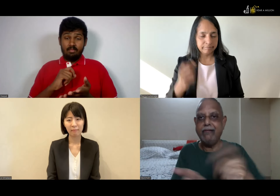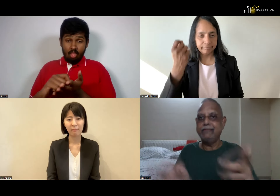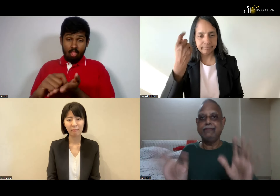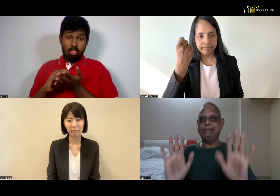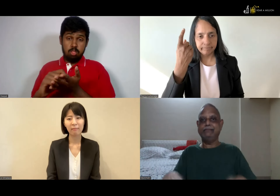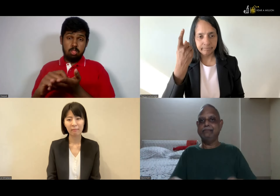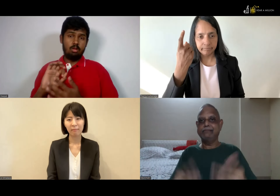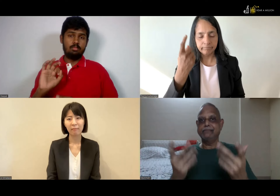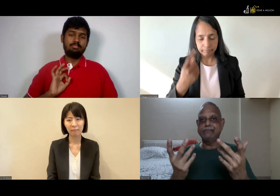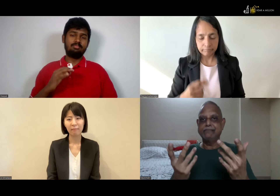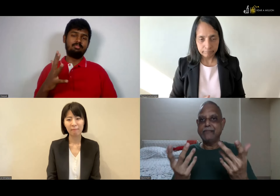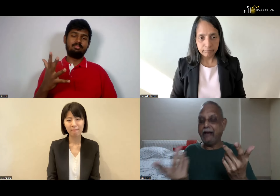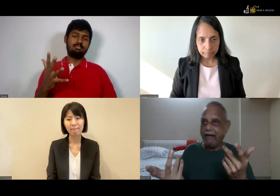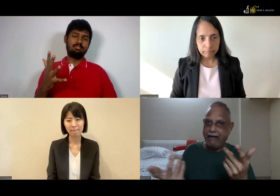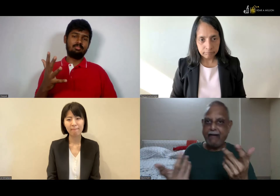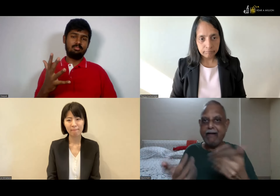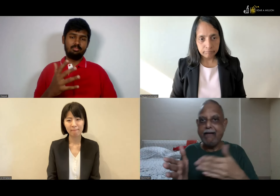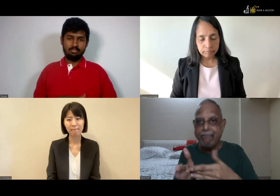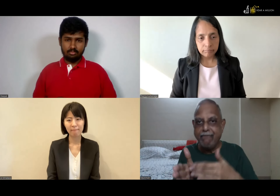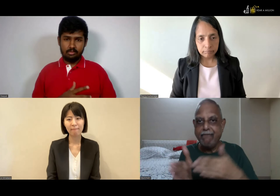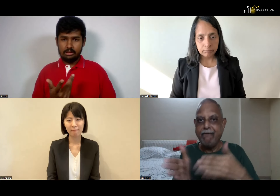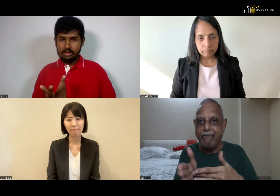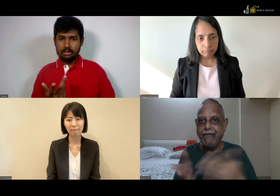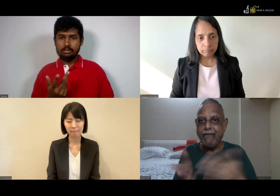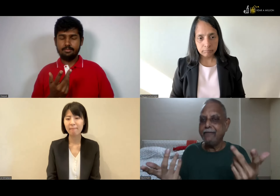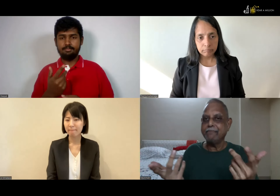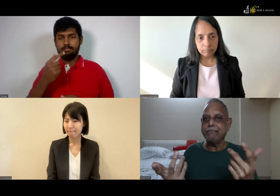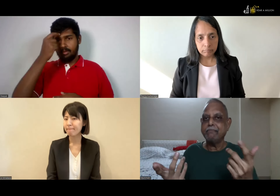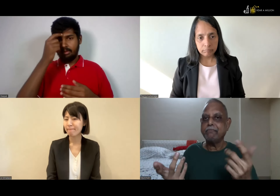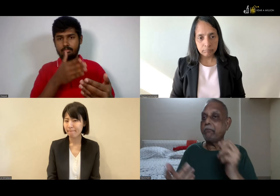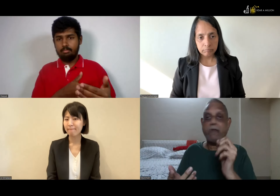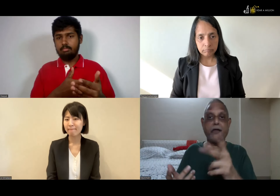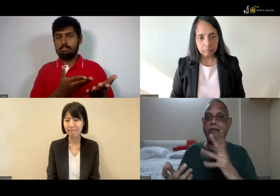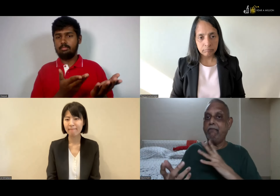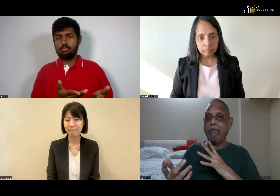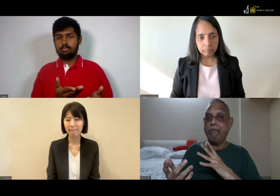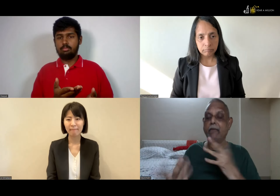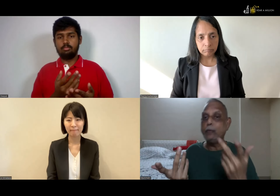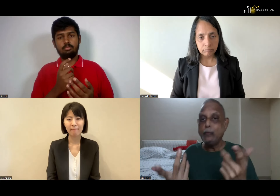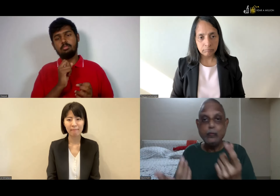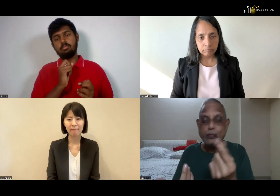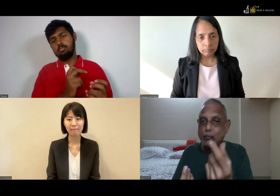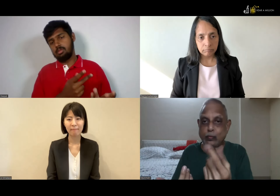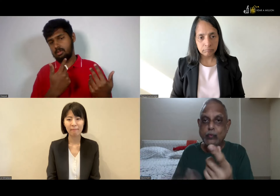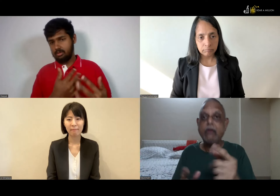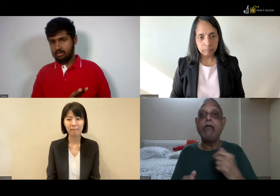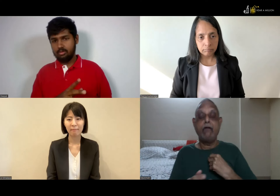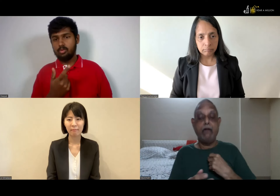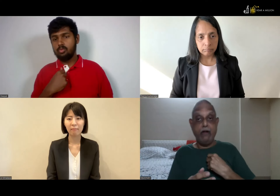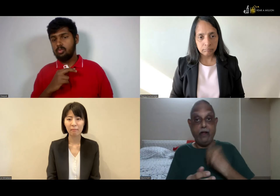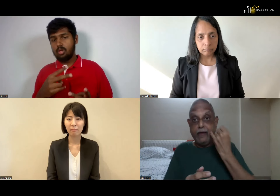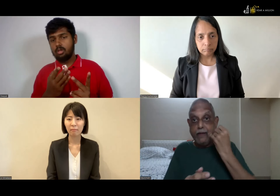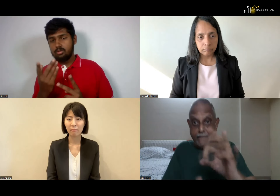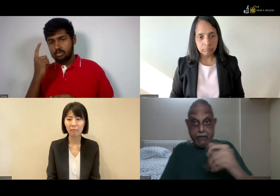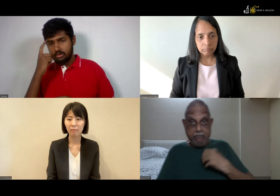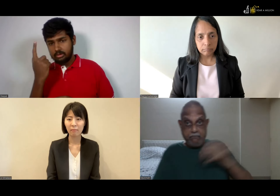in communicating with us via writing mode, and that becomes like a huge challenge. So what do we do in that kind